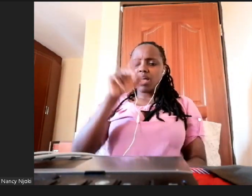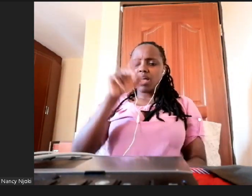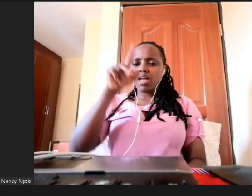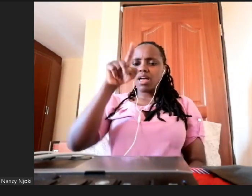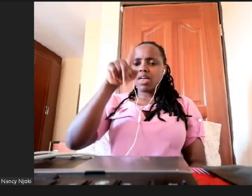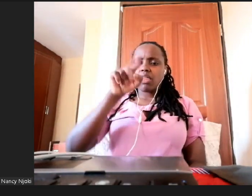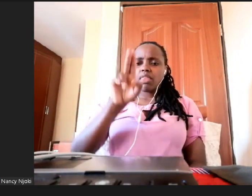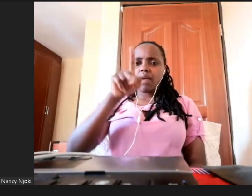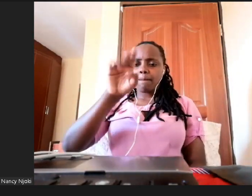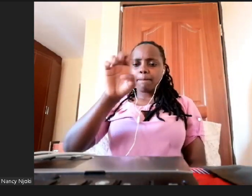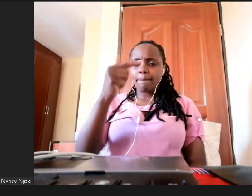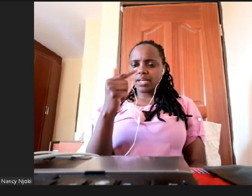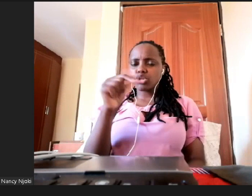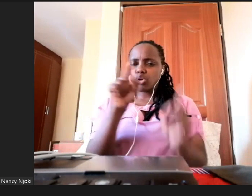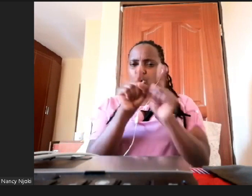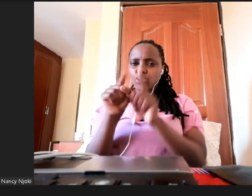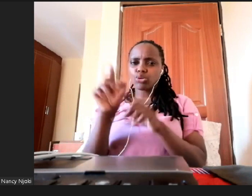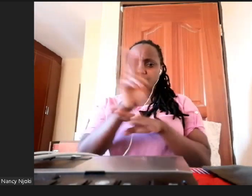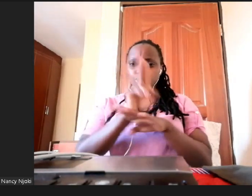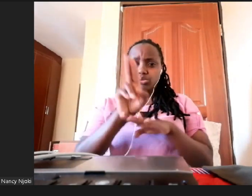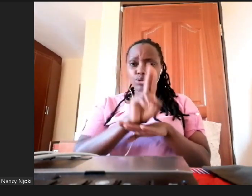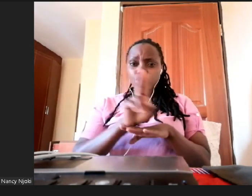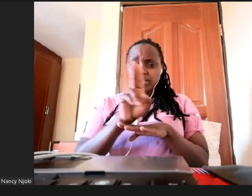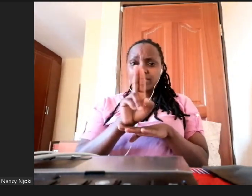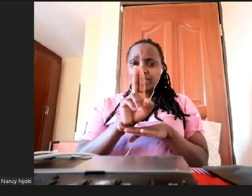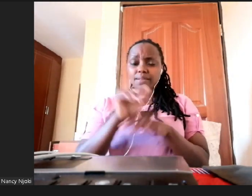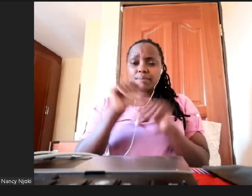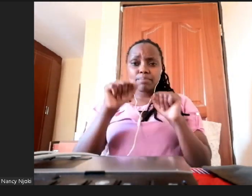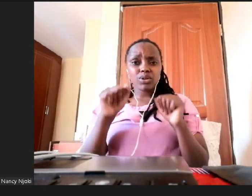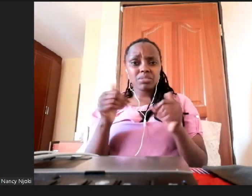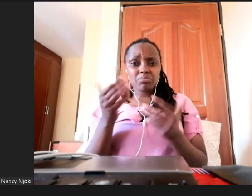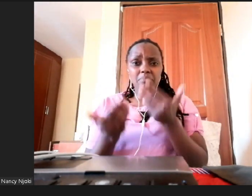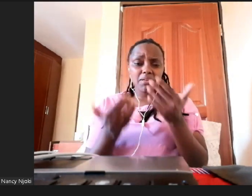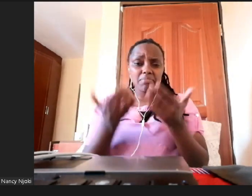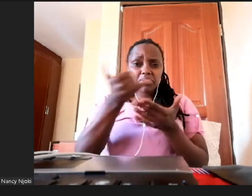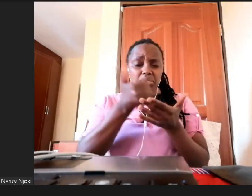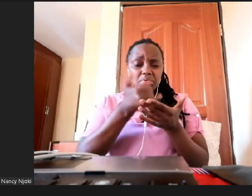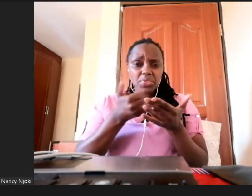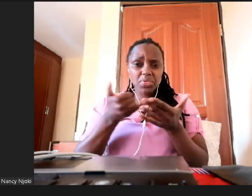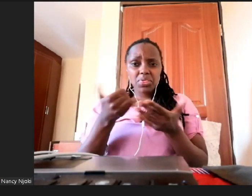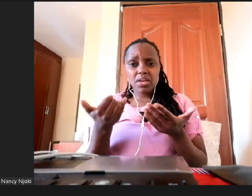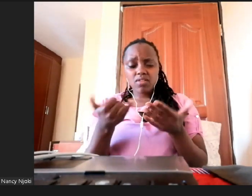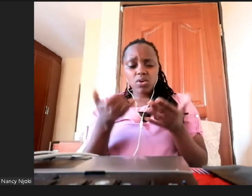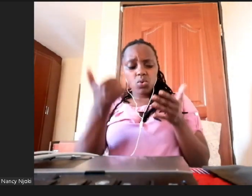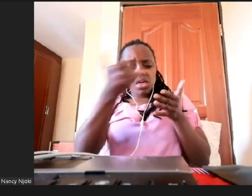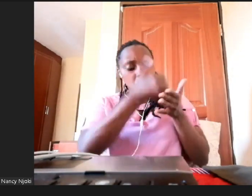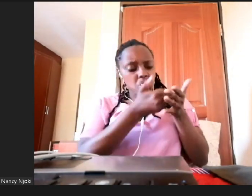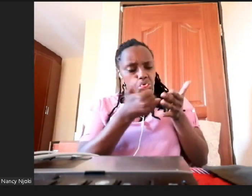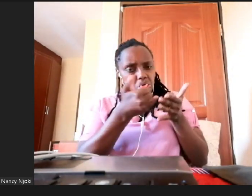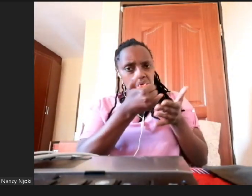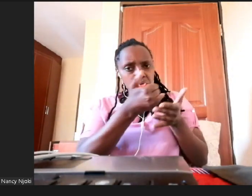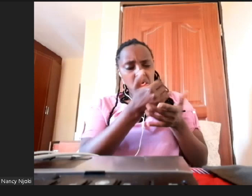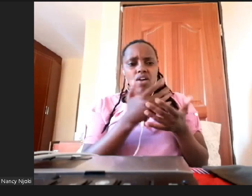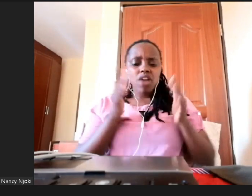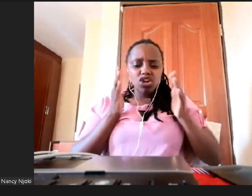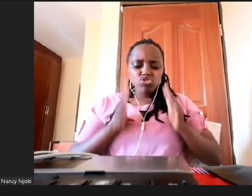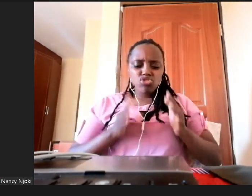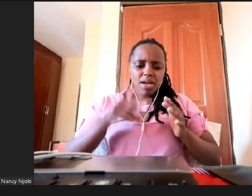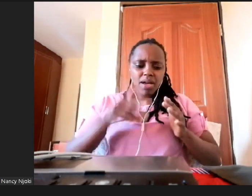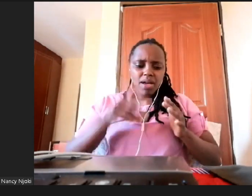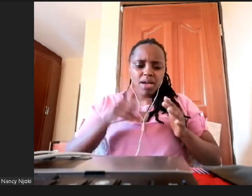we also use, we would maybe draw a human, figure on the floor, and the